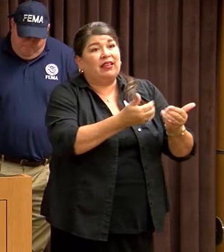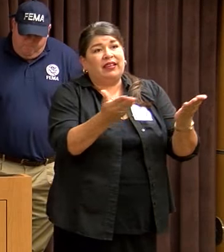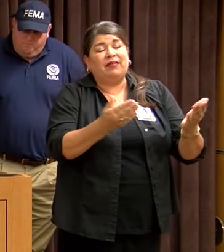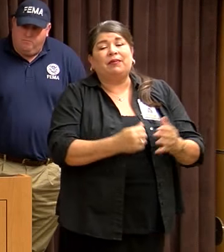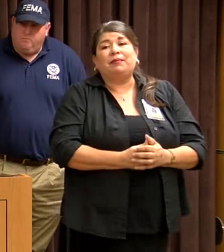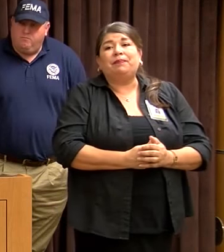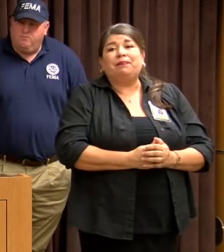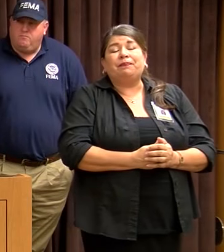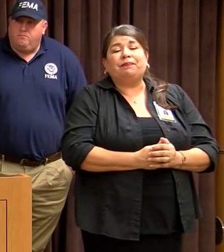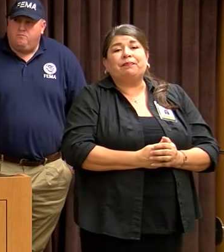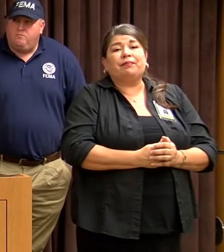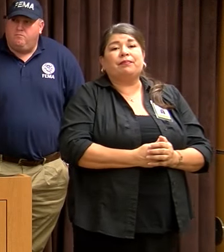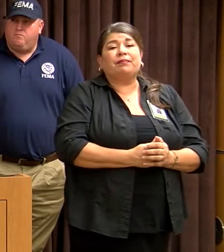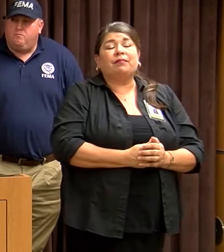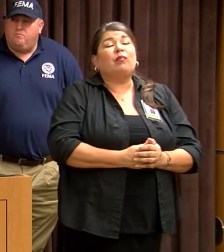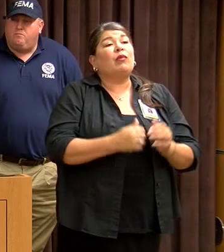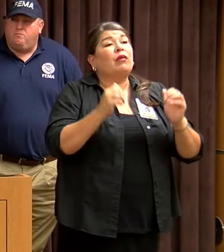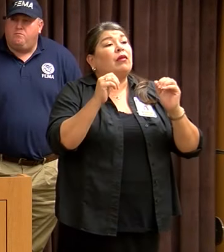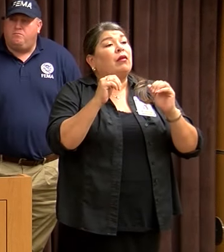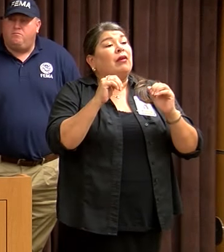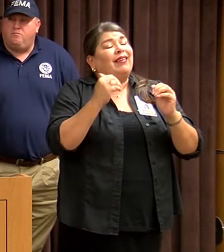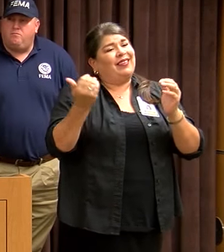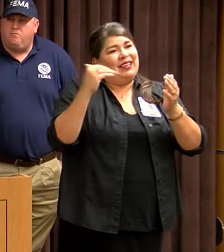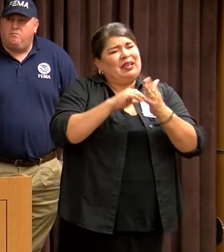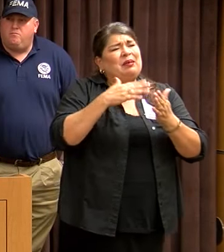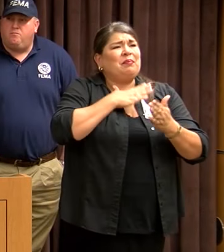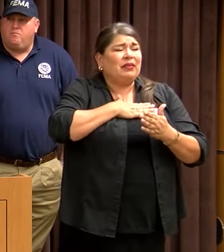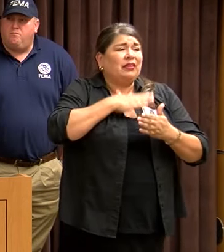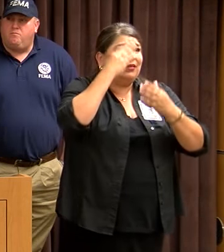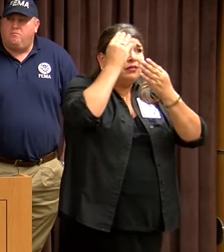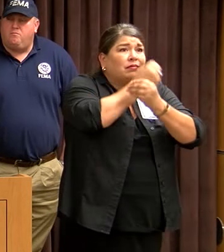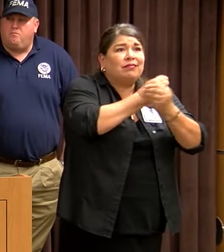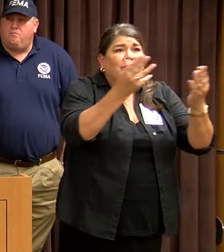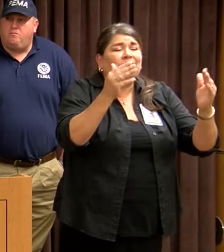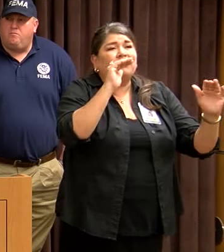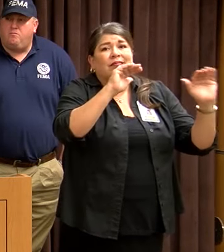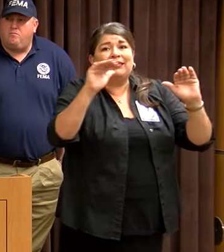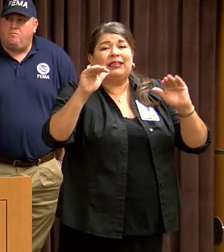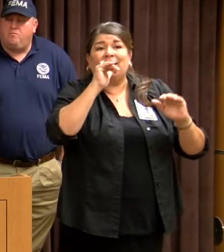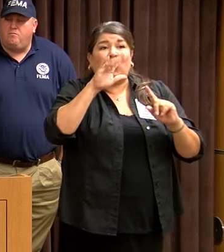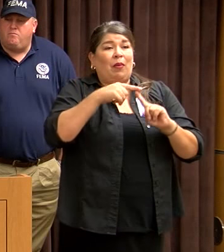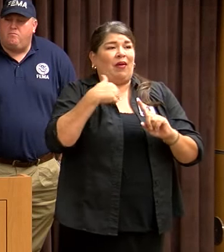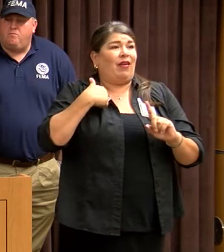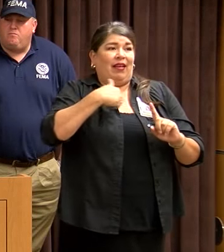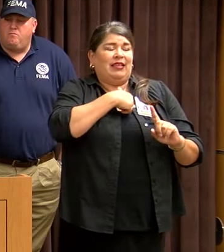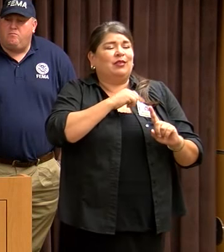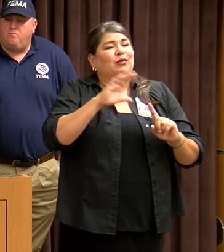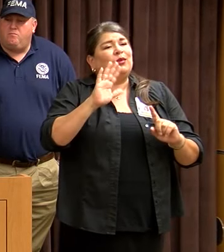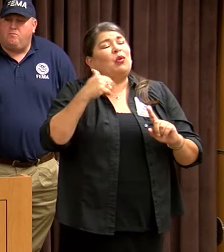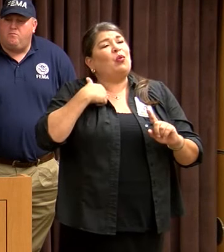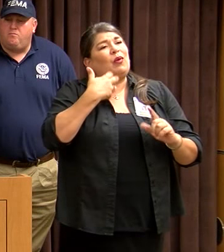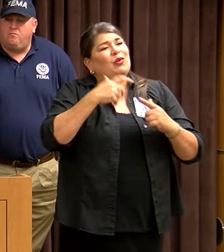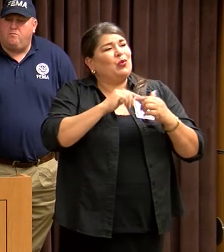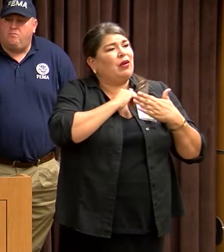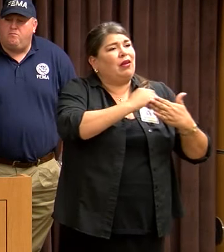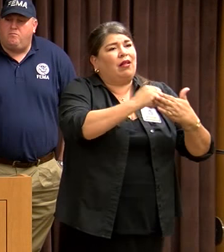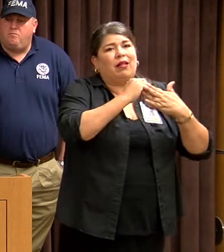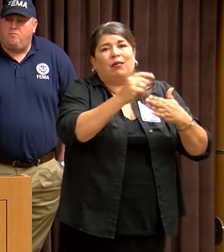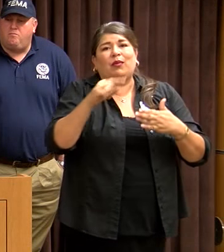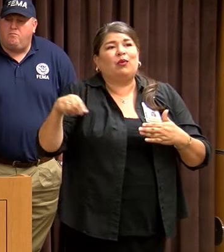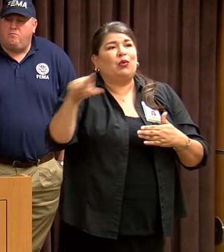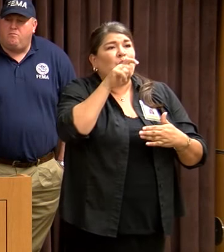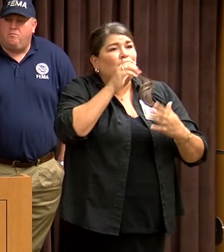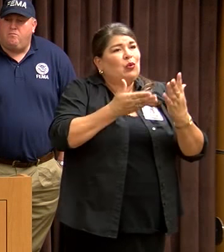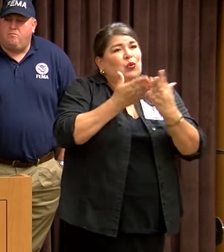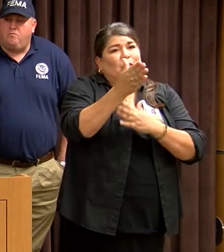So with that, again, please spread the word. It's not about us. It's about helping those that have gone through this